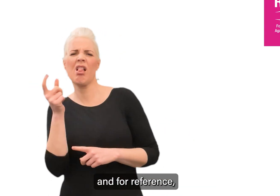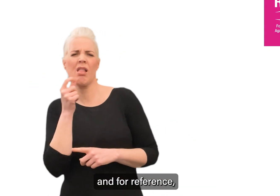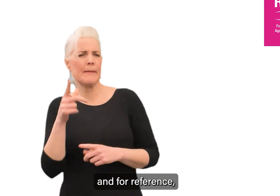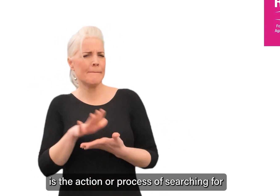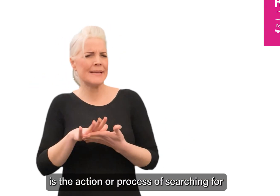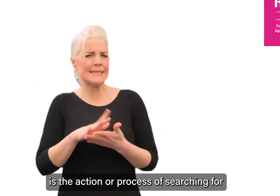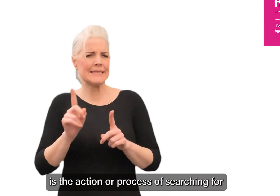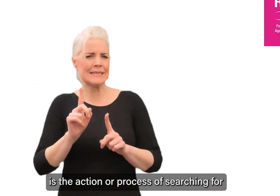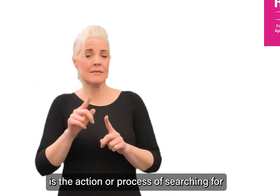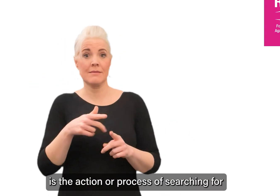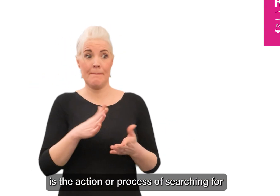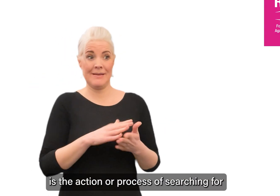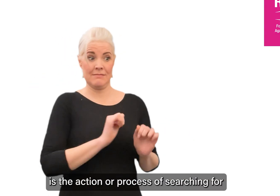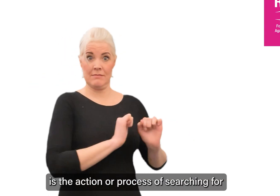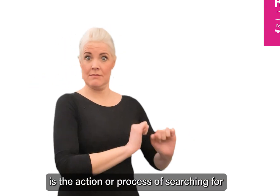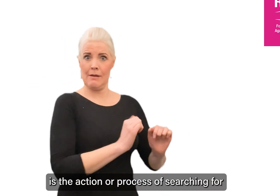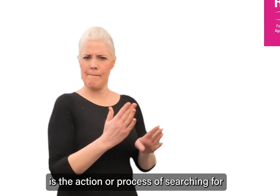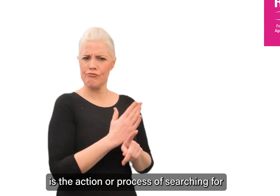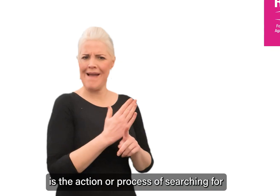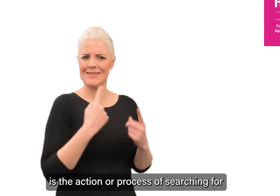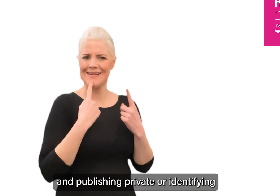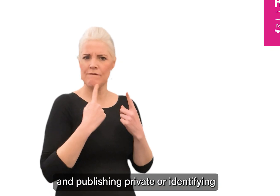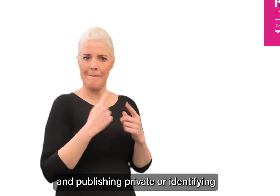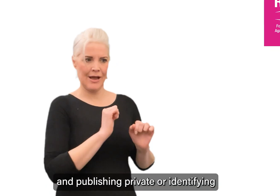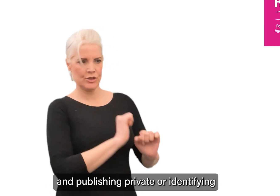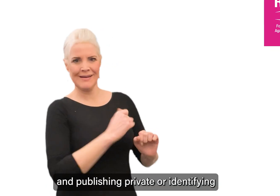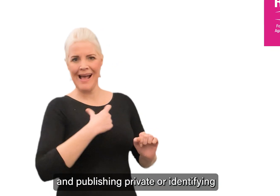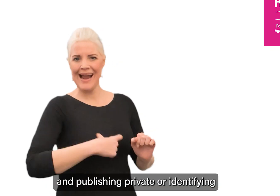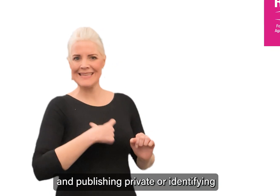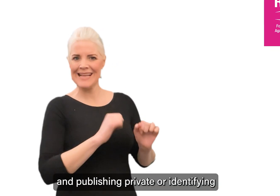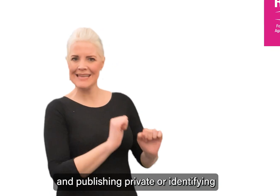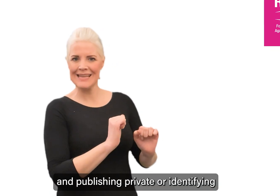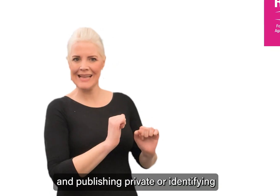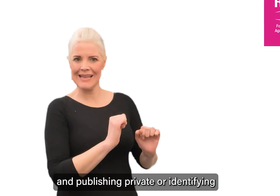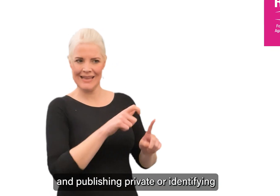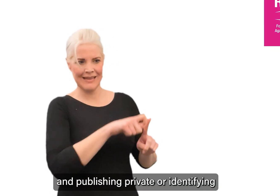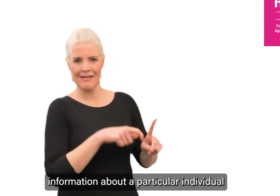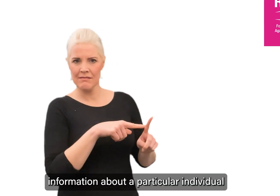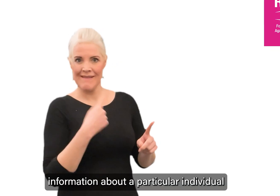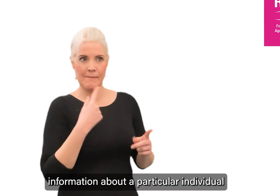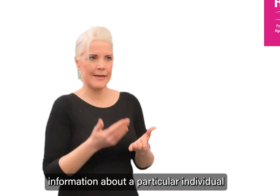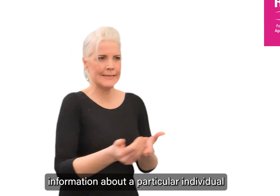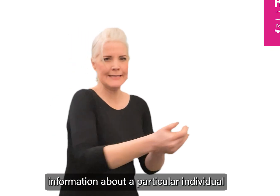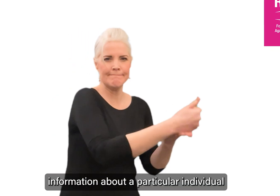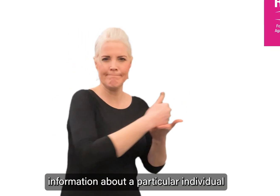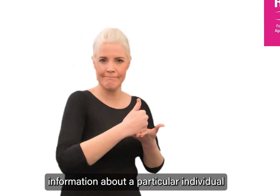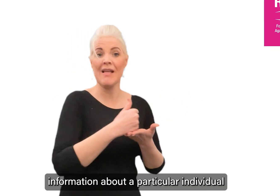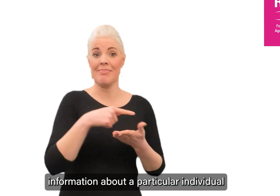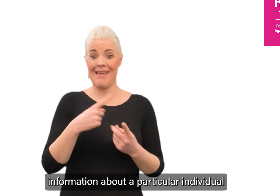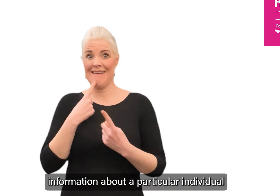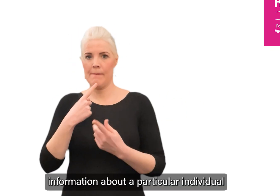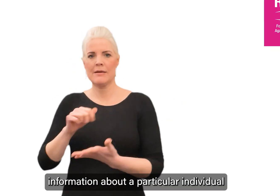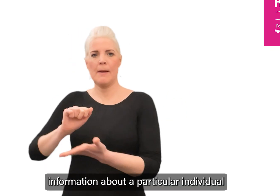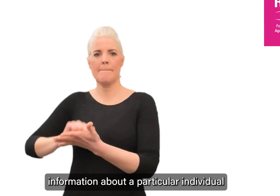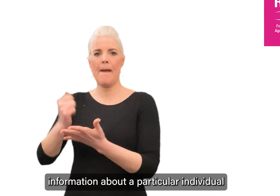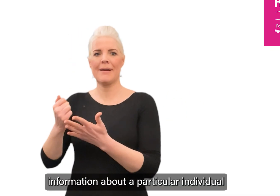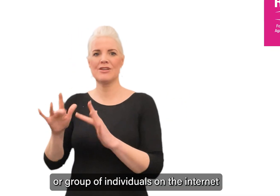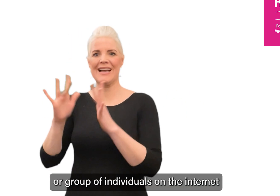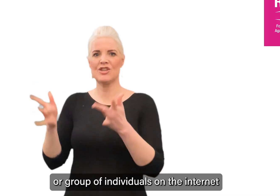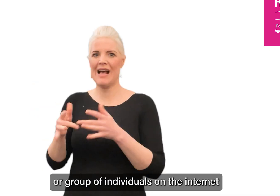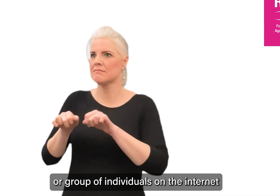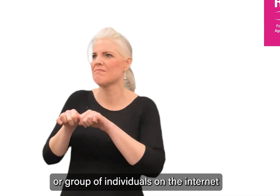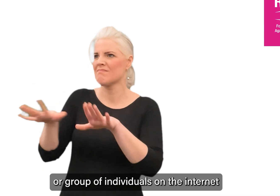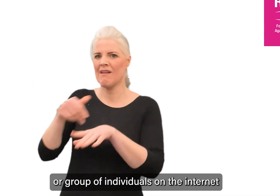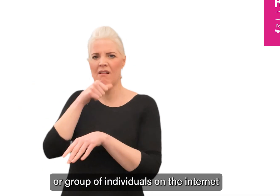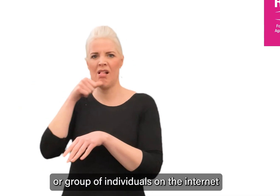for reference, is the action or process of searching for and publishing private or identifying information about a particular individual